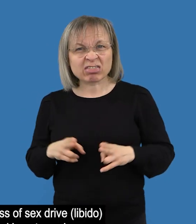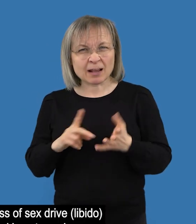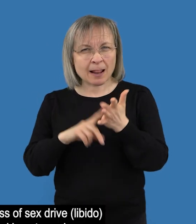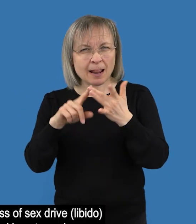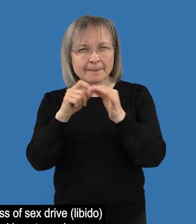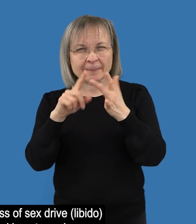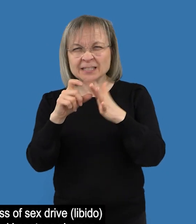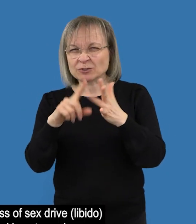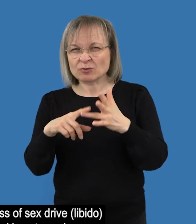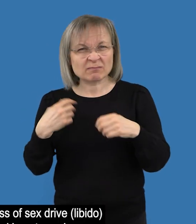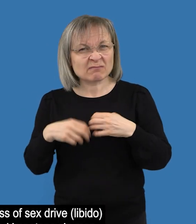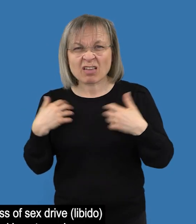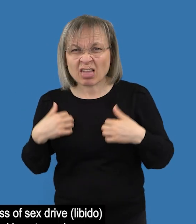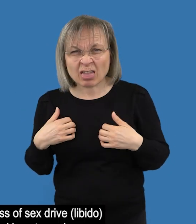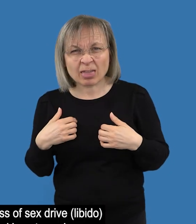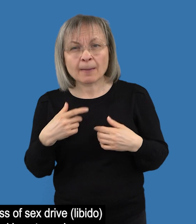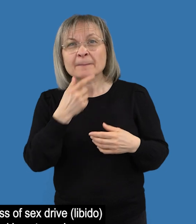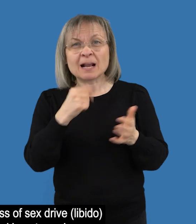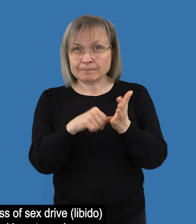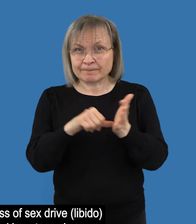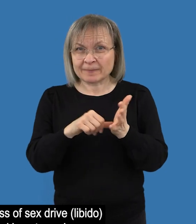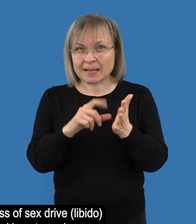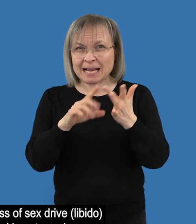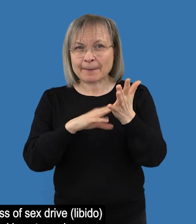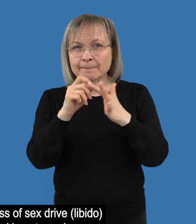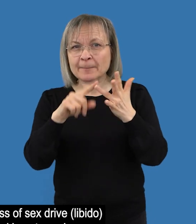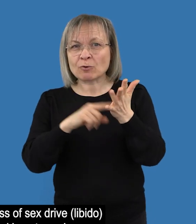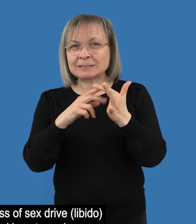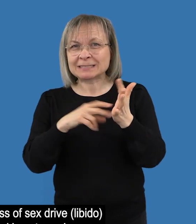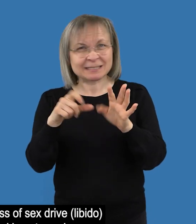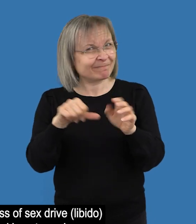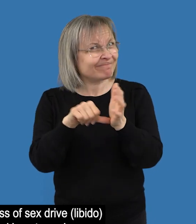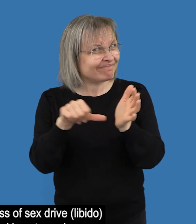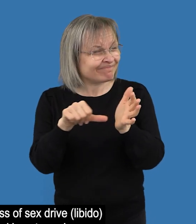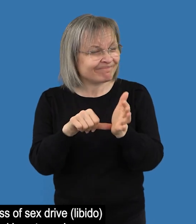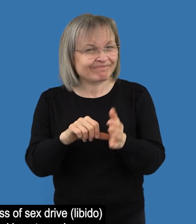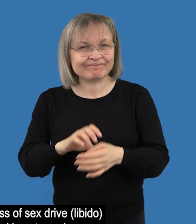Loss of sex drive, libido, and impotency in men.